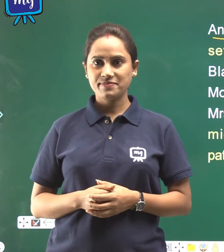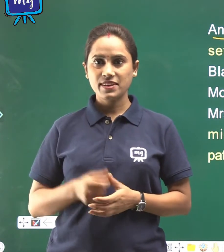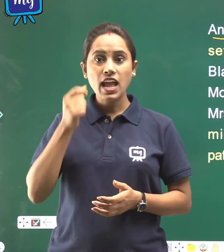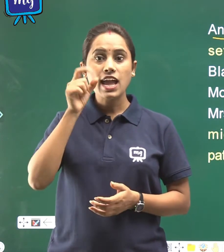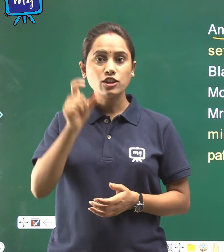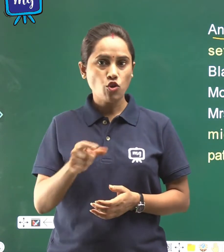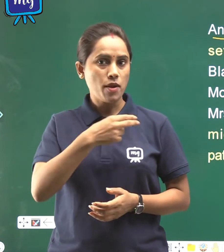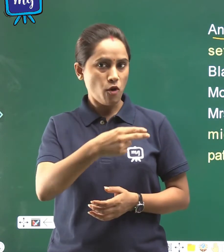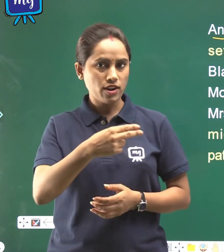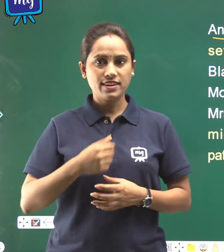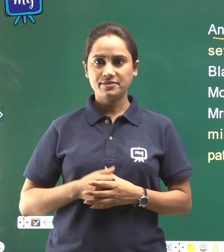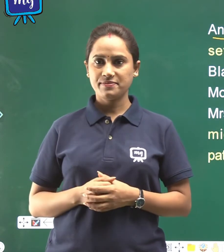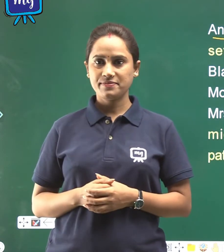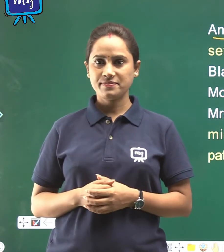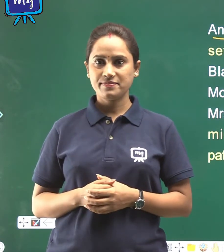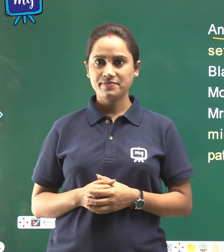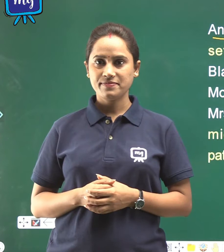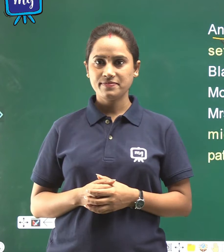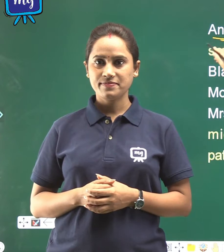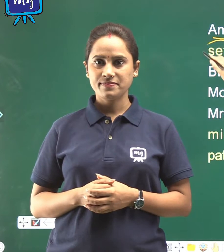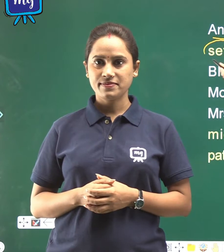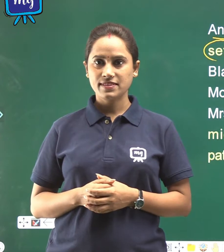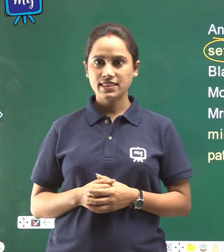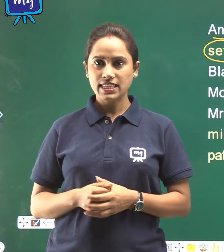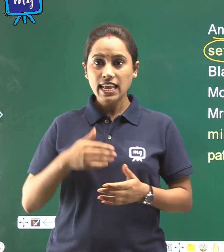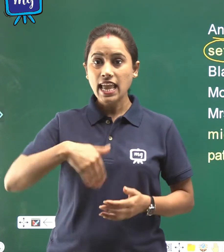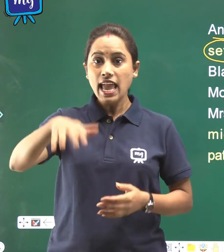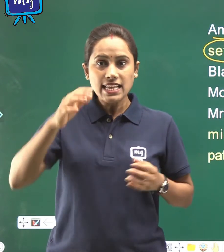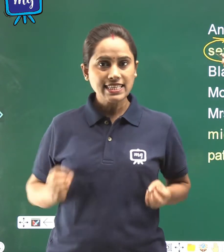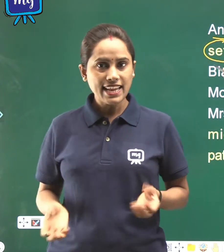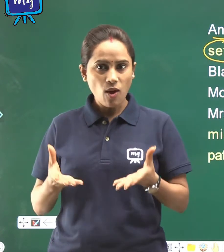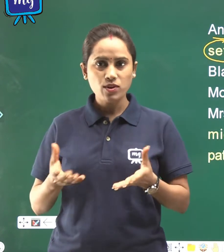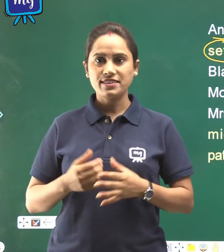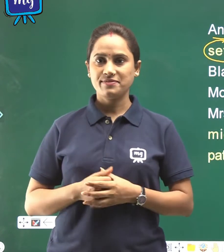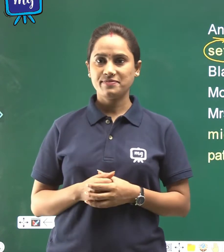Joy Morgan set out